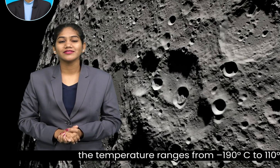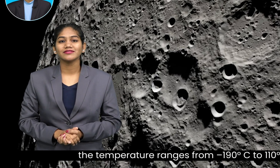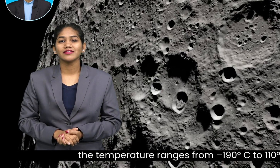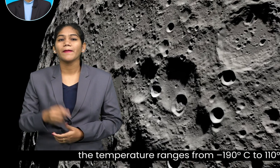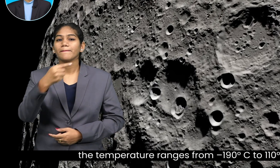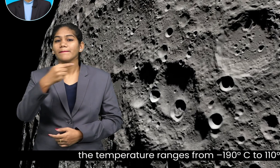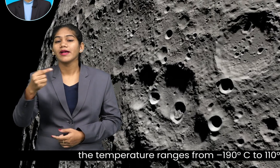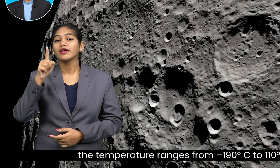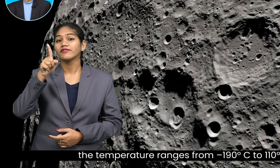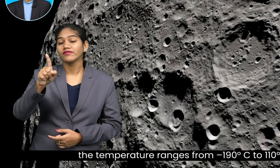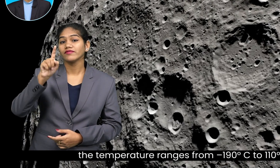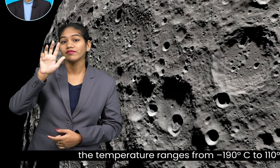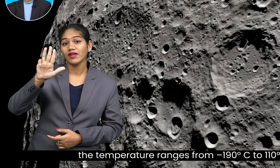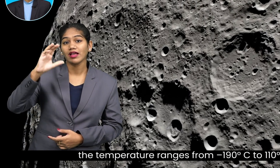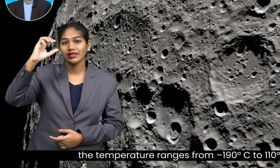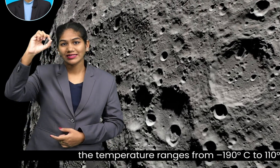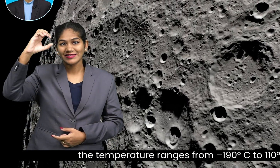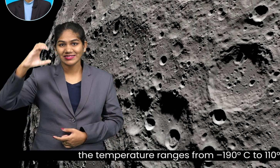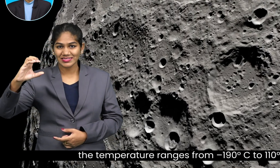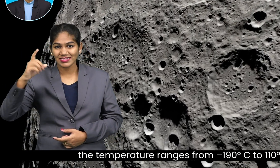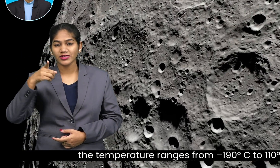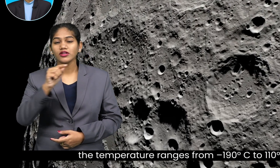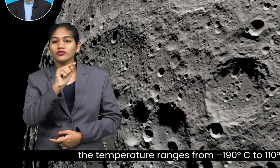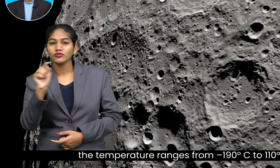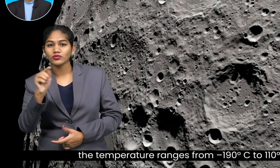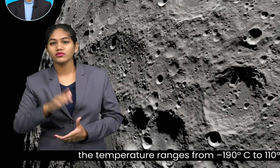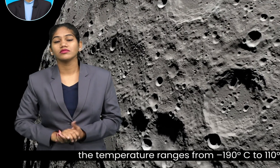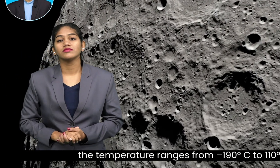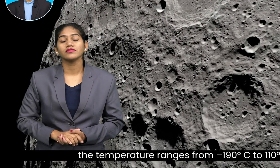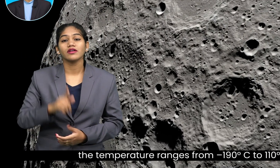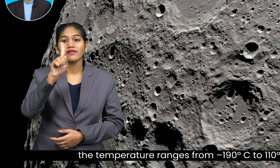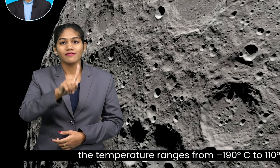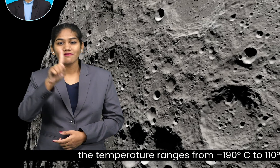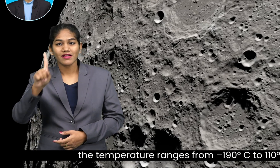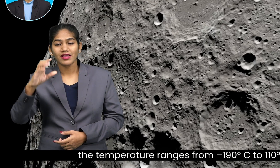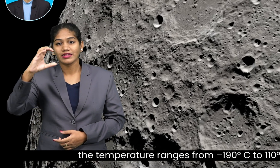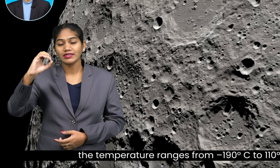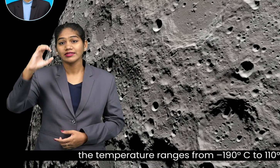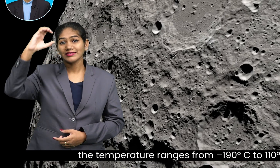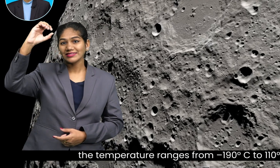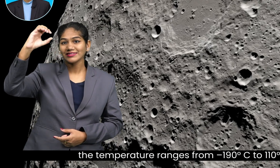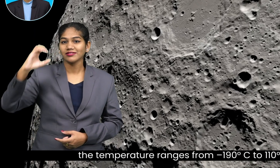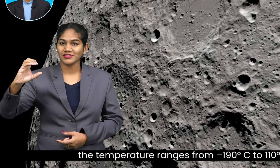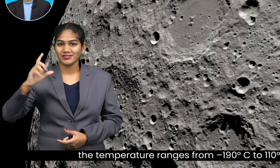from minus 190 degrees centigrade to 110 degrees centigrade.